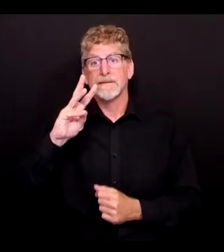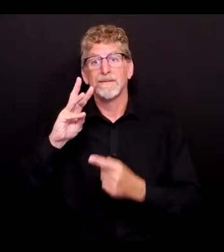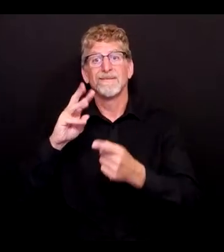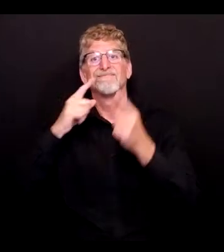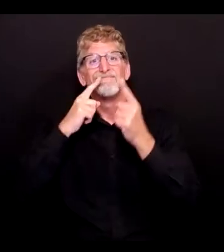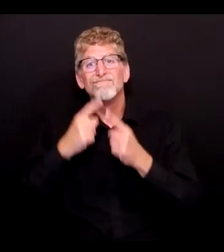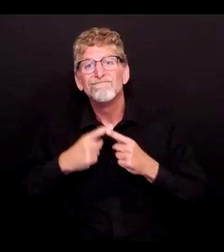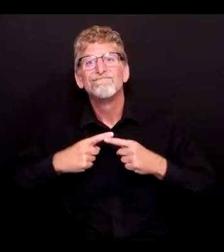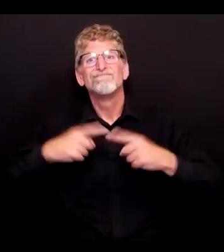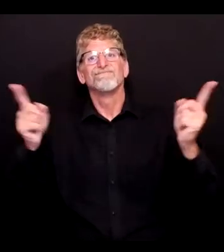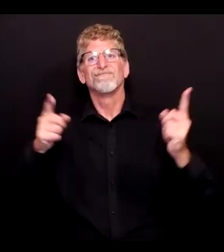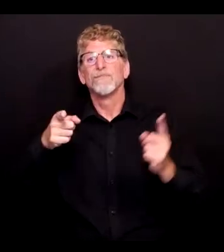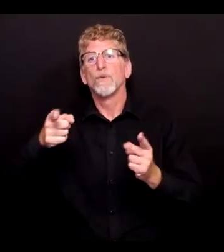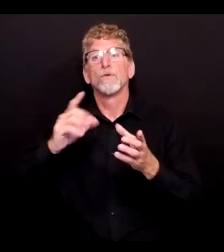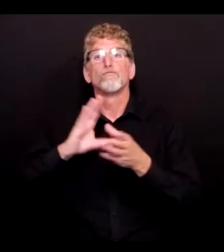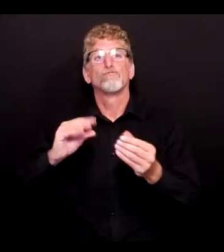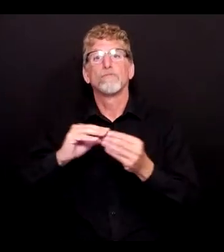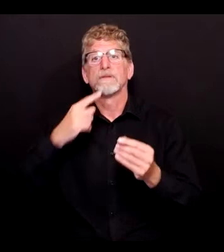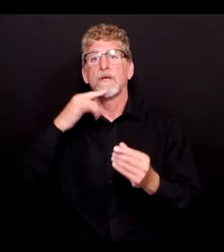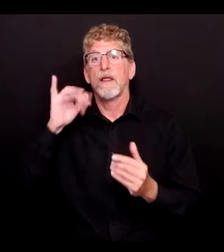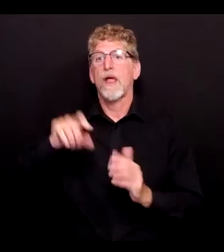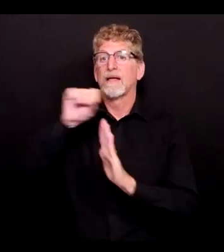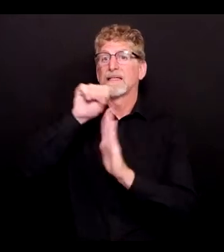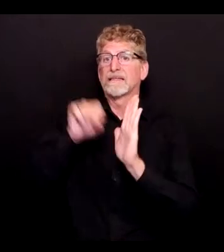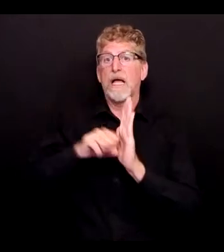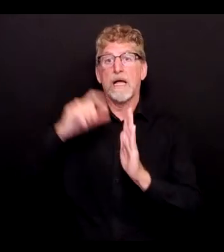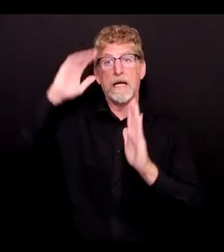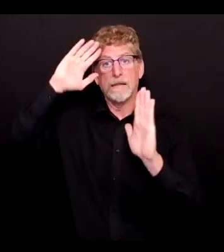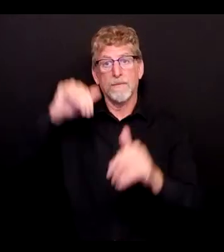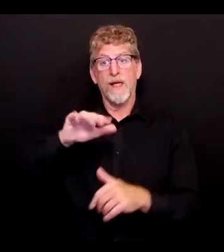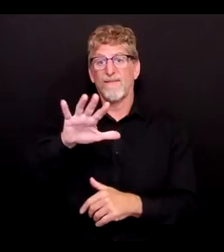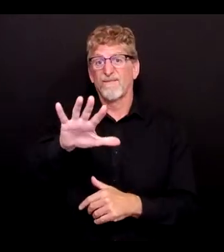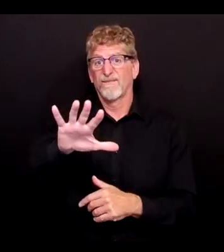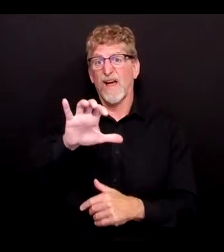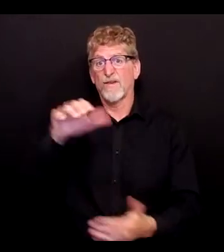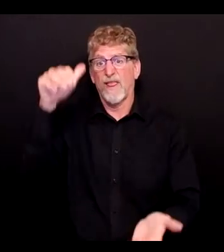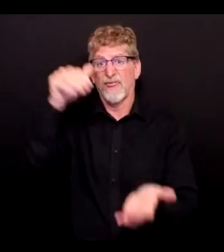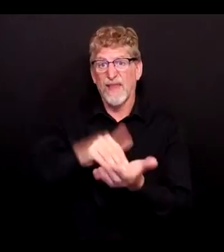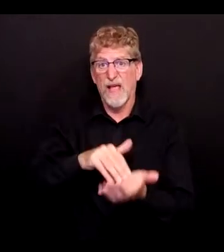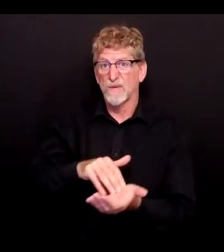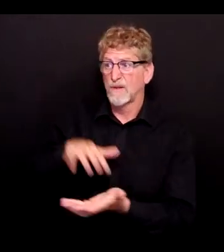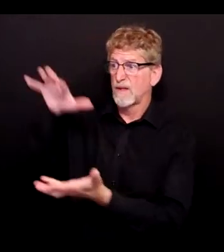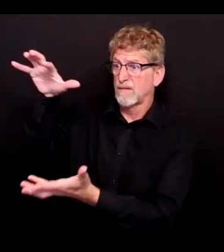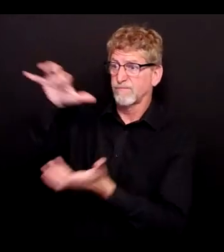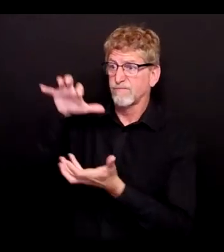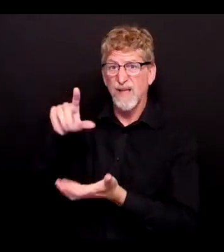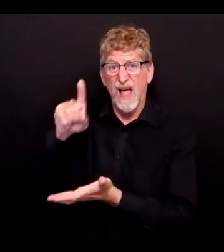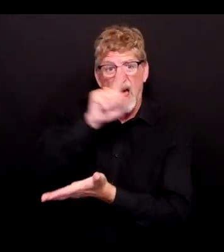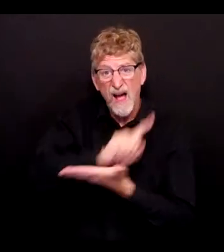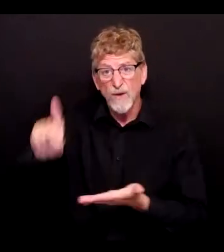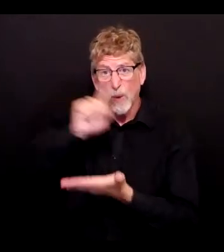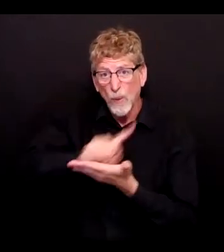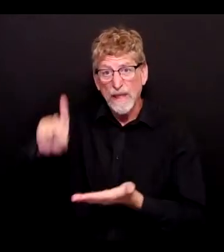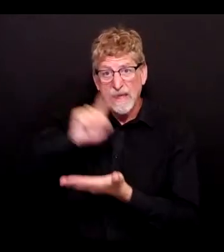500,000 doses a week and maybe more. Are we at that threshold yet?